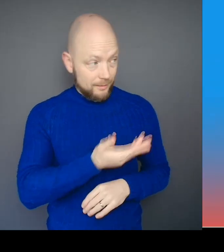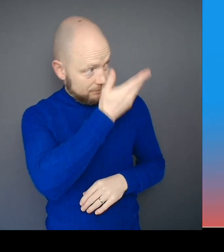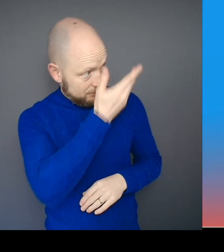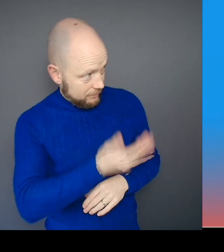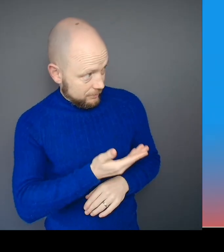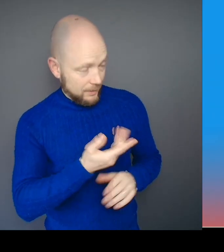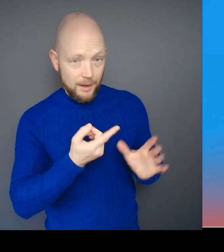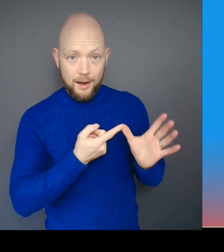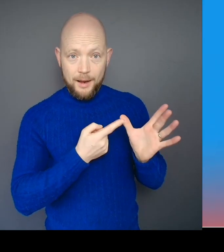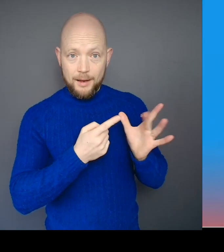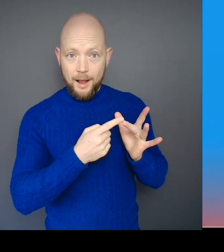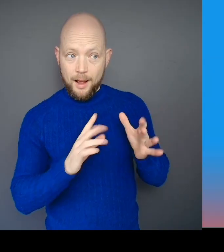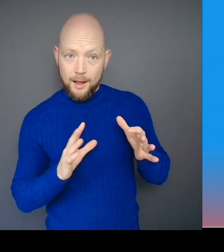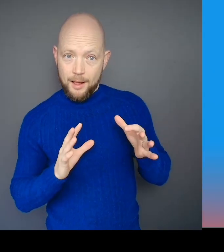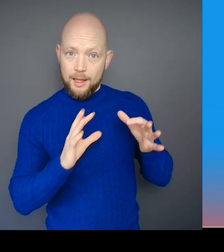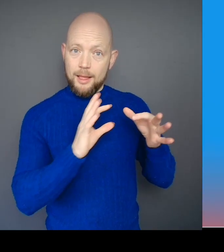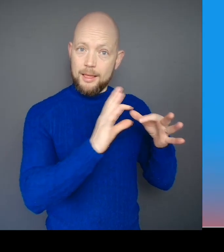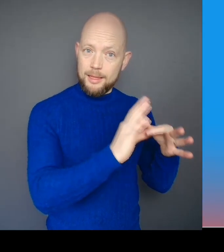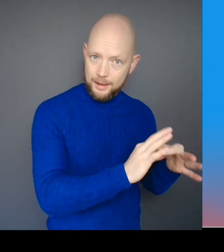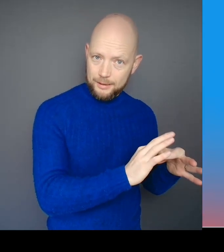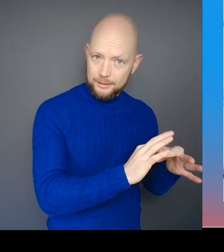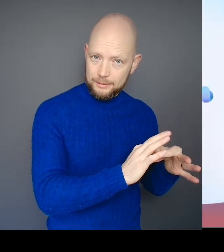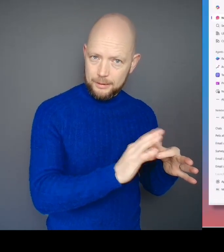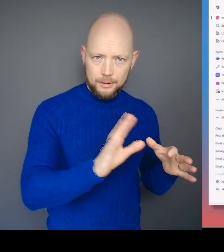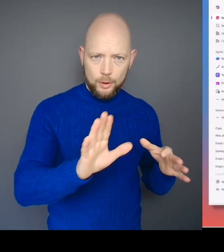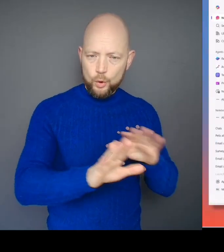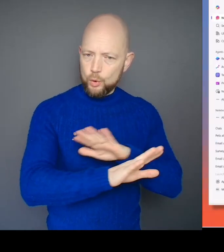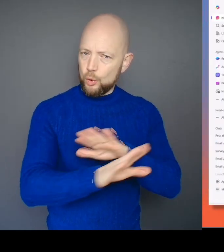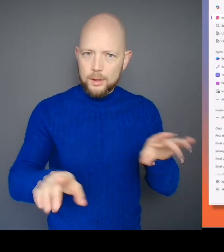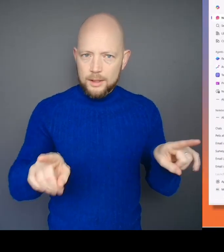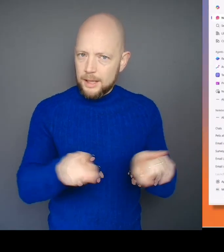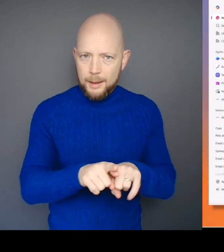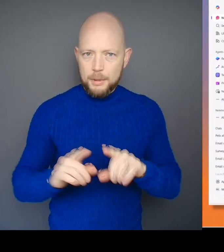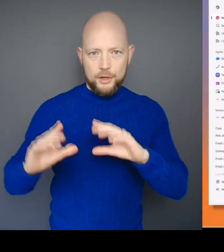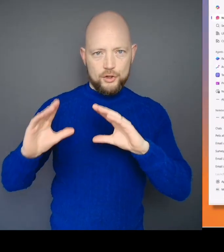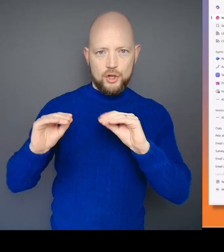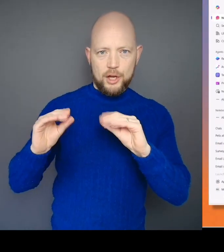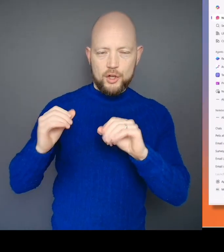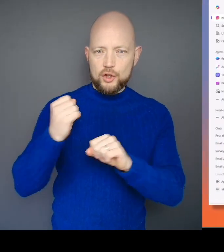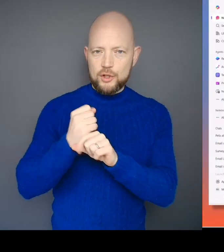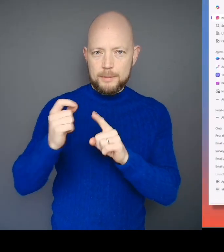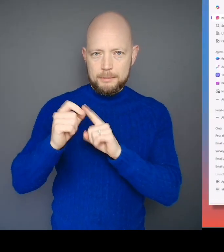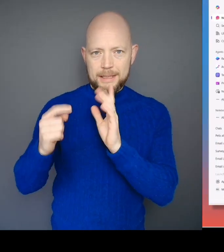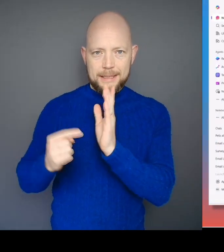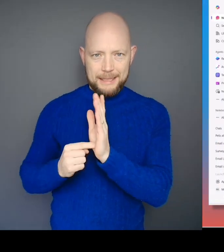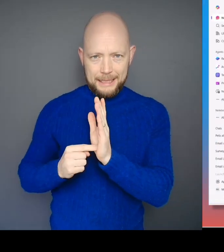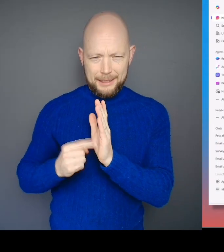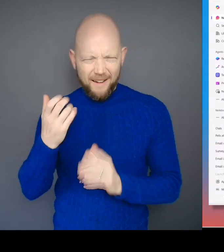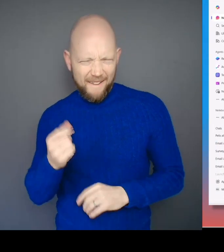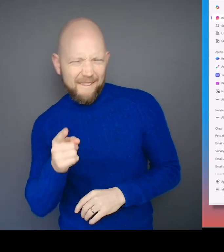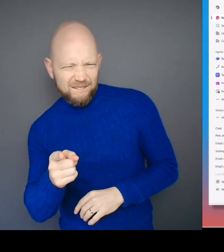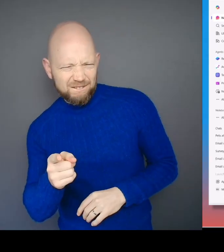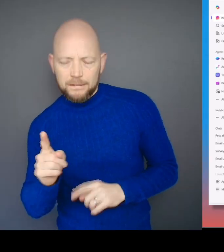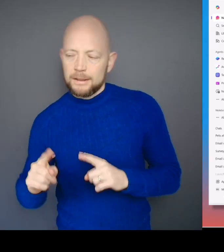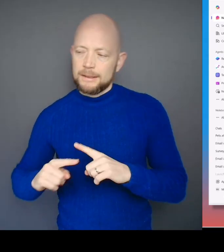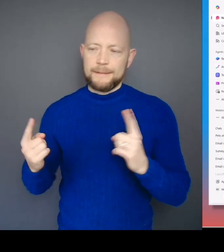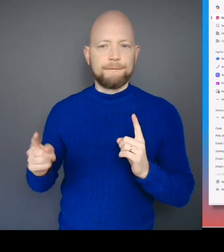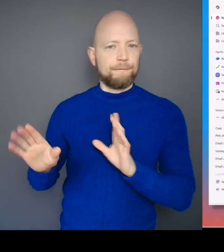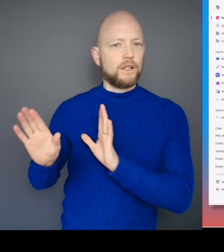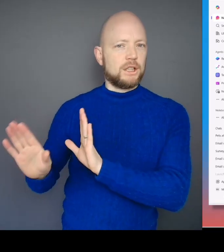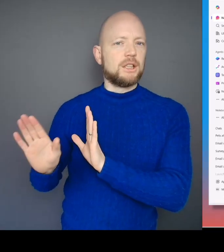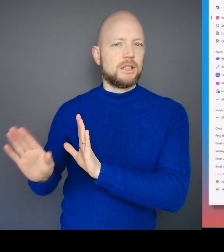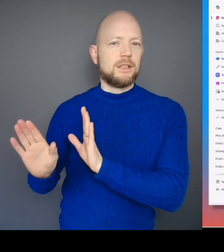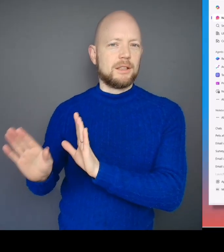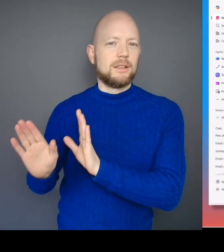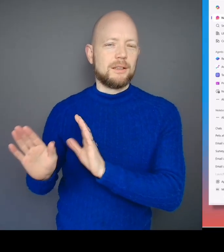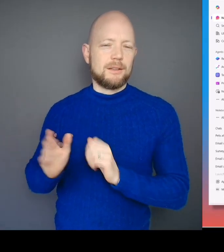AI into your work. So this is very different from using ChatGPT, and most of you in your organizations probably